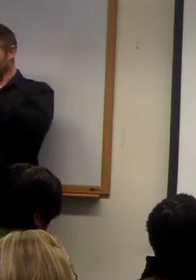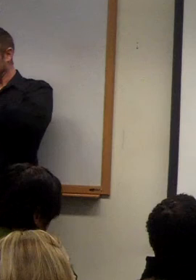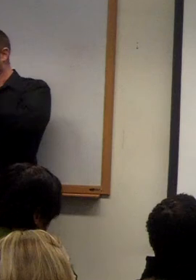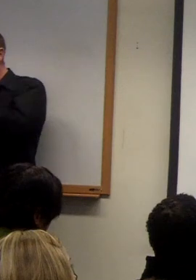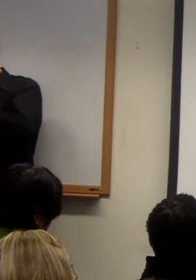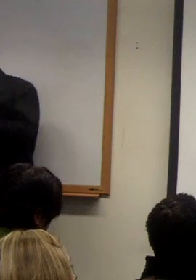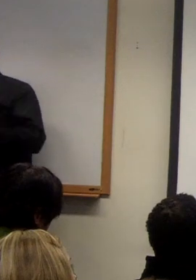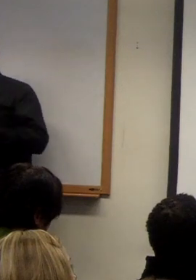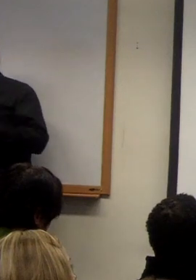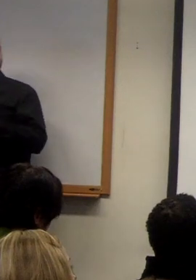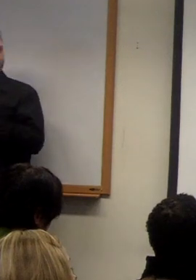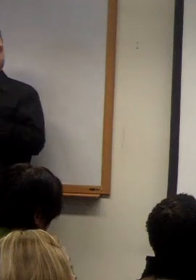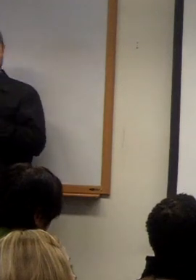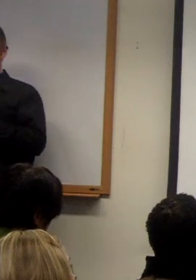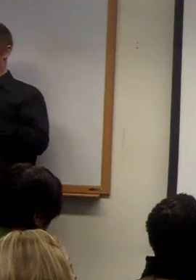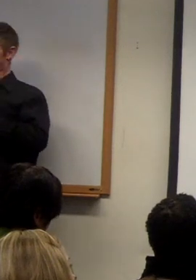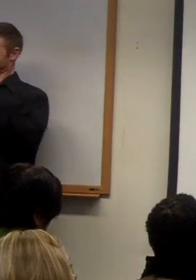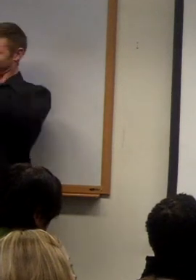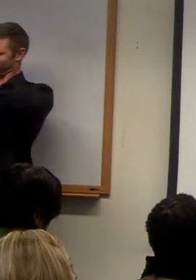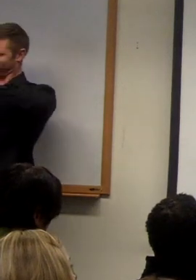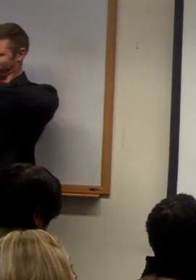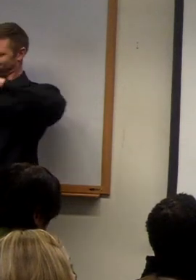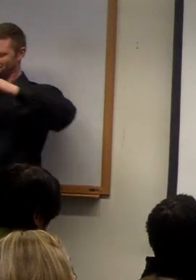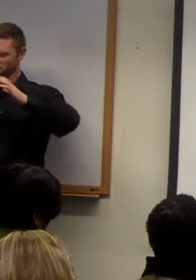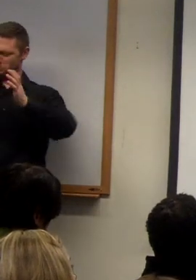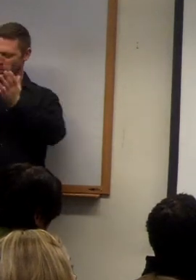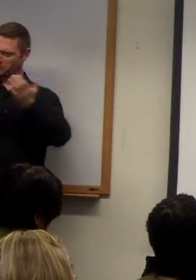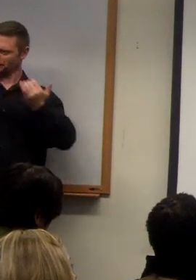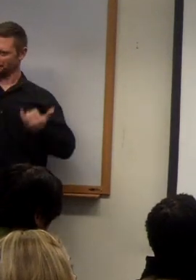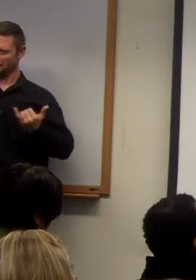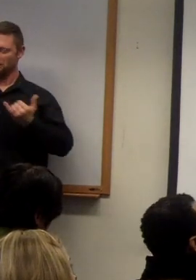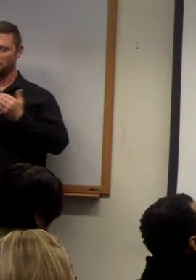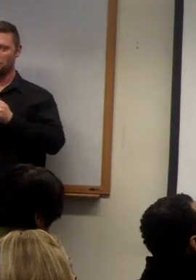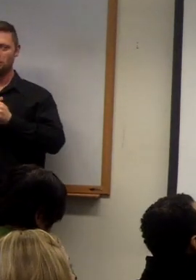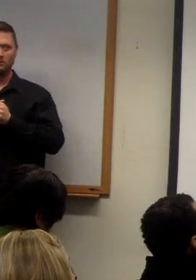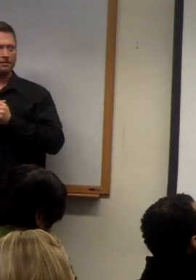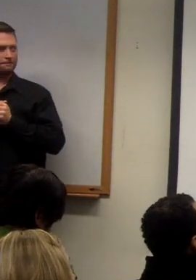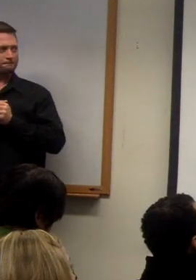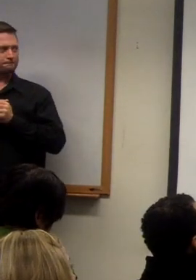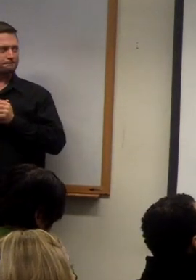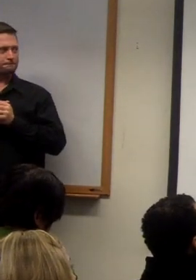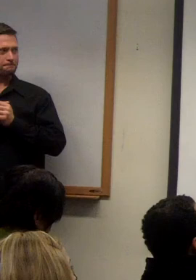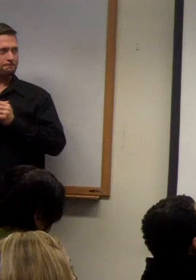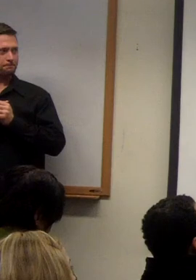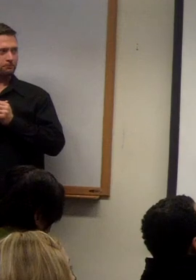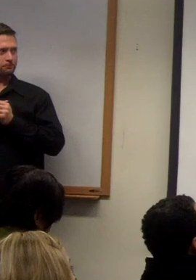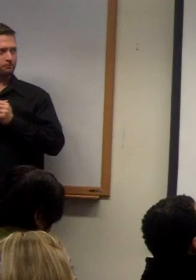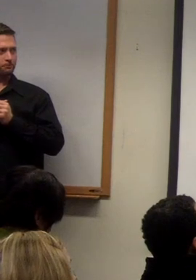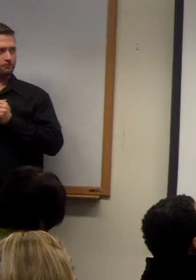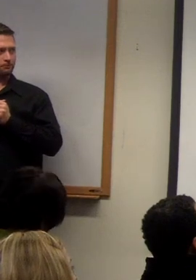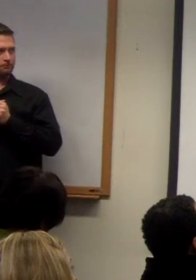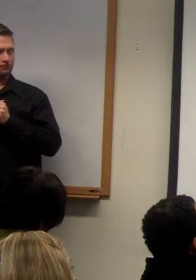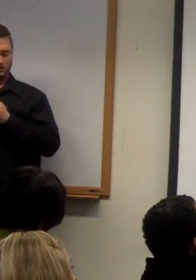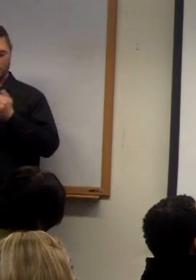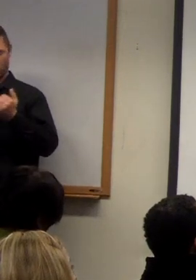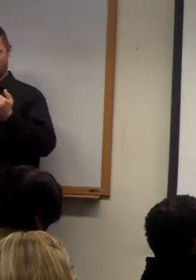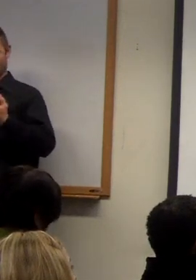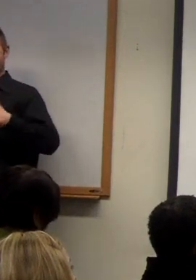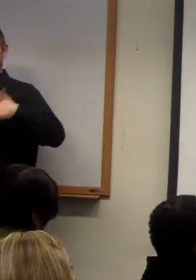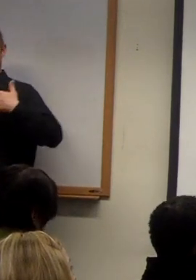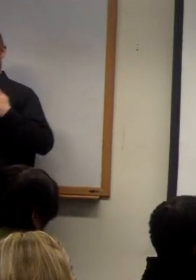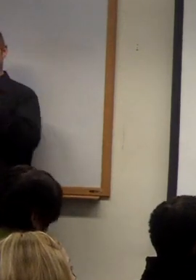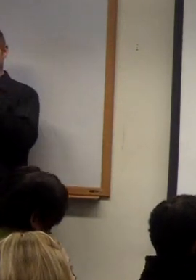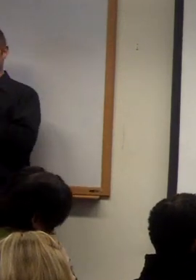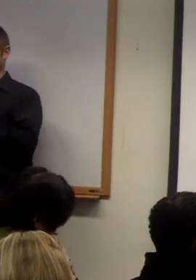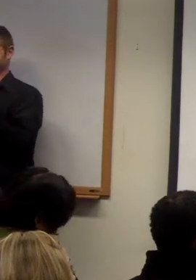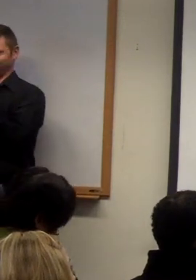that they're crumbling, right? I mean, for instance, we live in a world where essentially if these walls were radioactive and we put some different wallpaper up on it, if